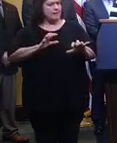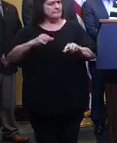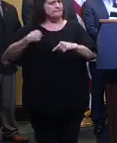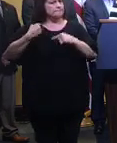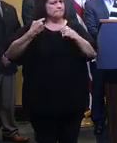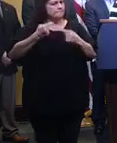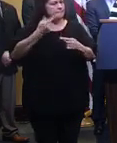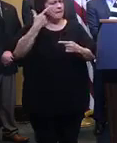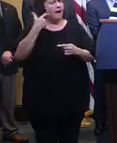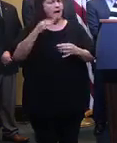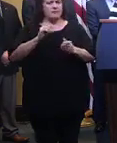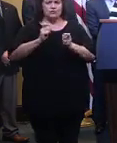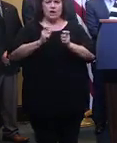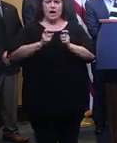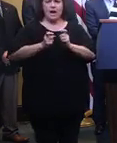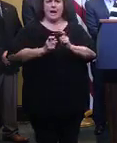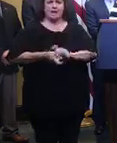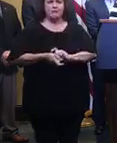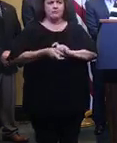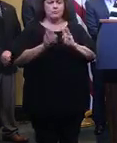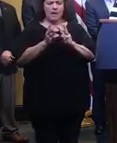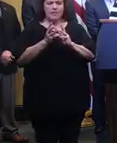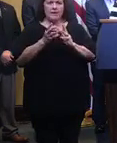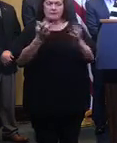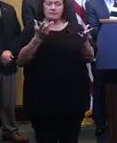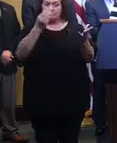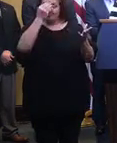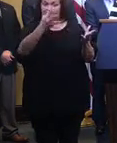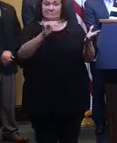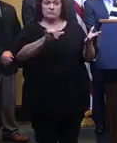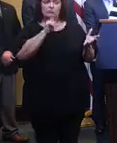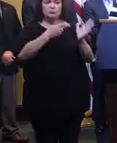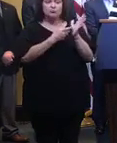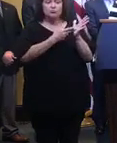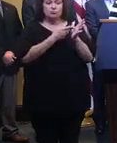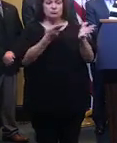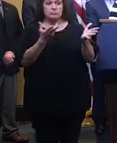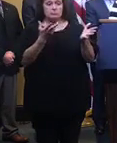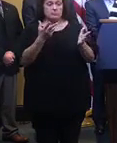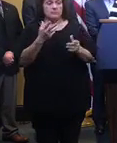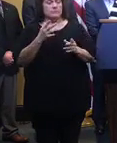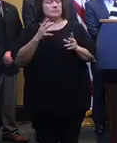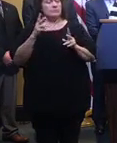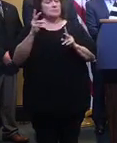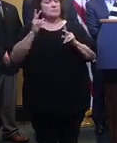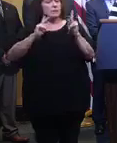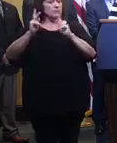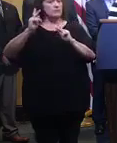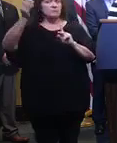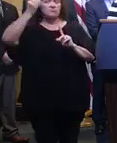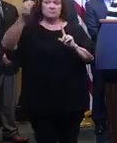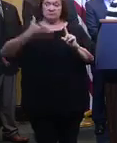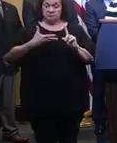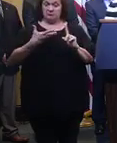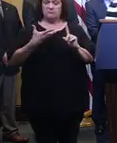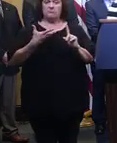of changing weather patterns. Again, this is a reality. Experts predict that this